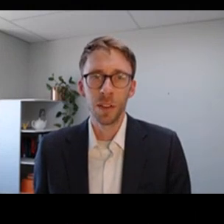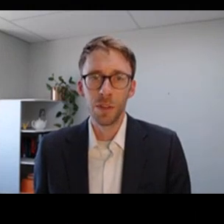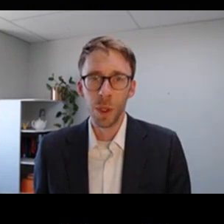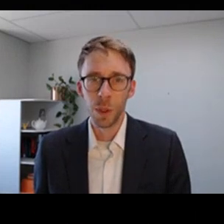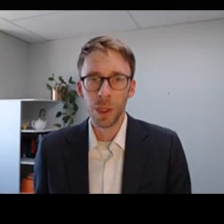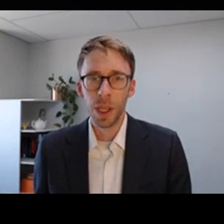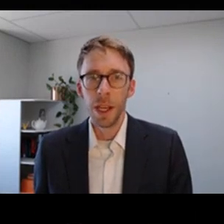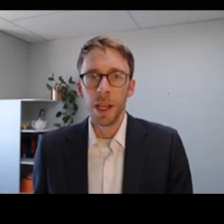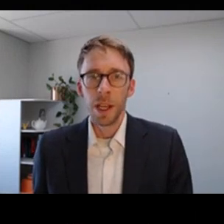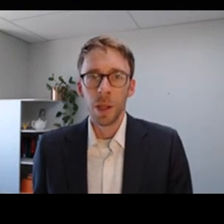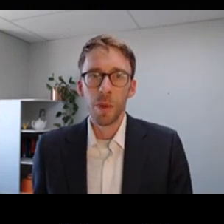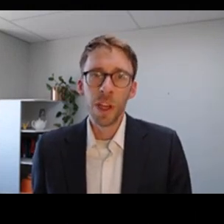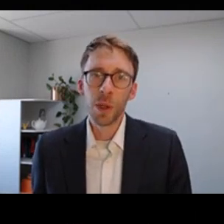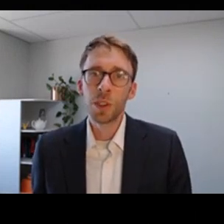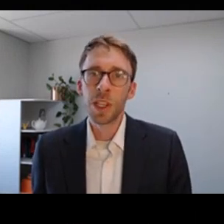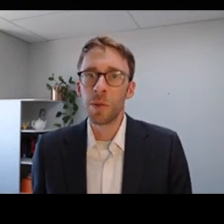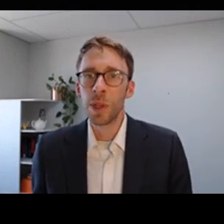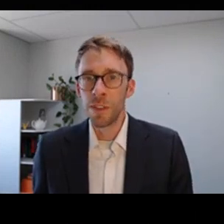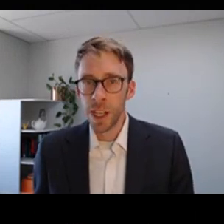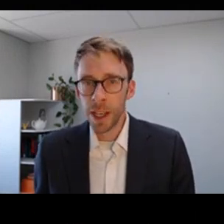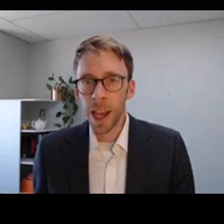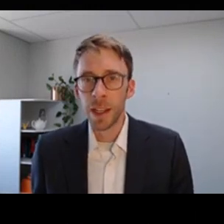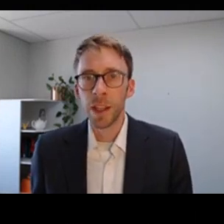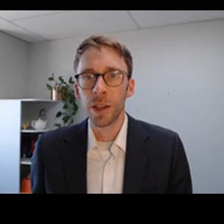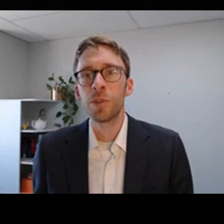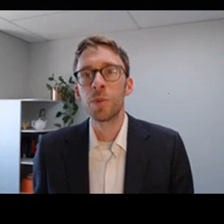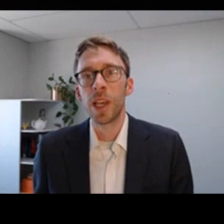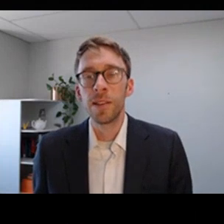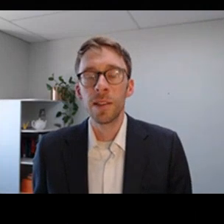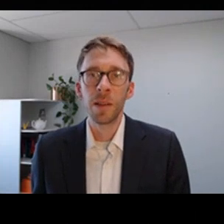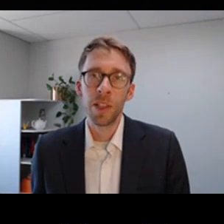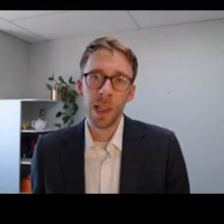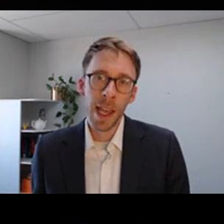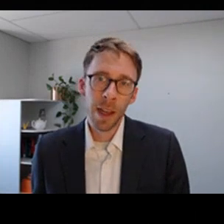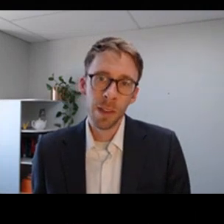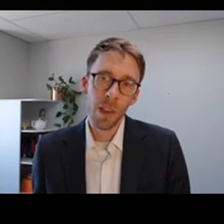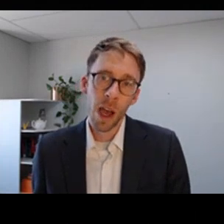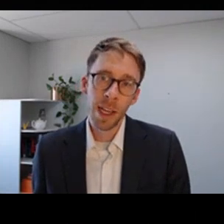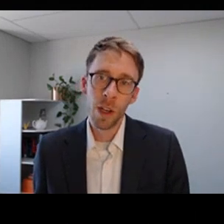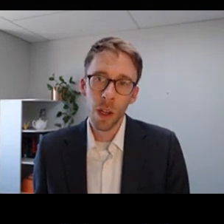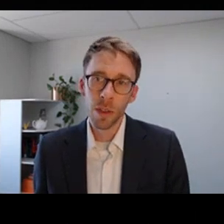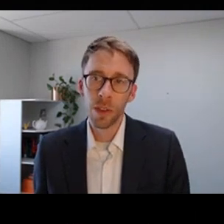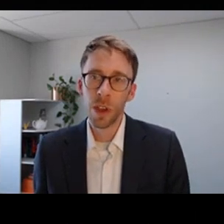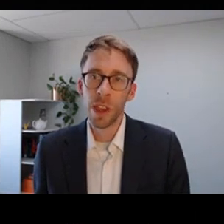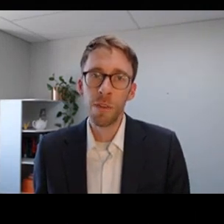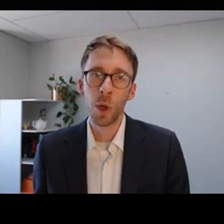flummoxed and confused. And the professional seemed really vindicated that Chris was easily misled and